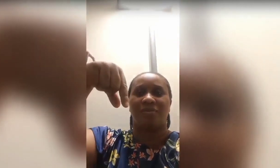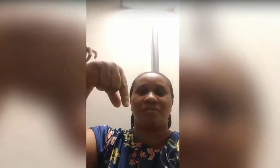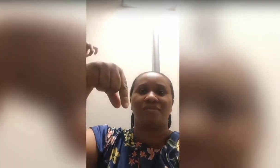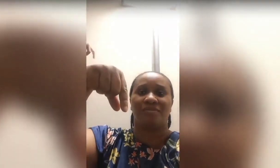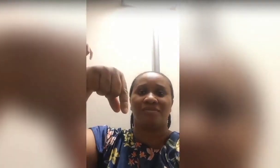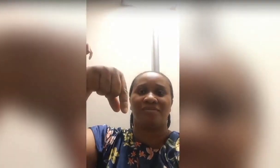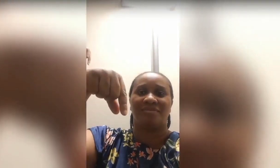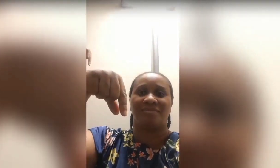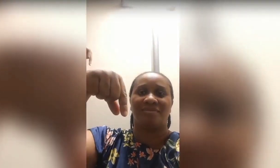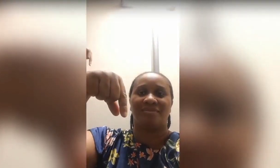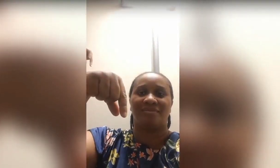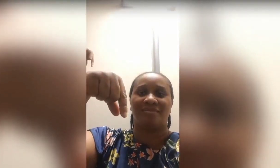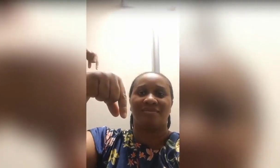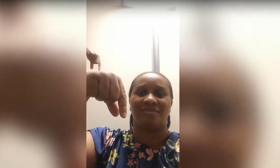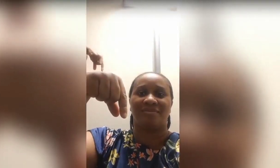R,